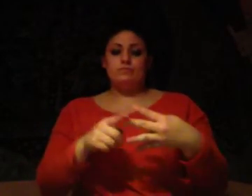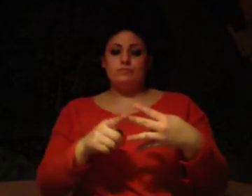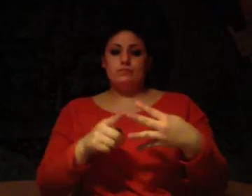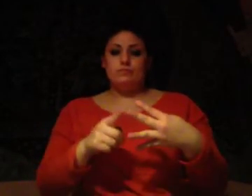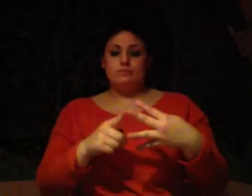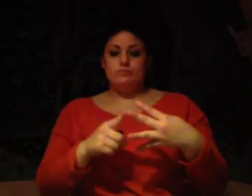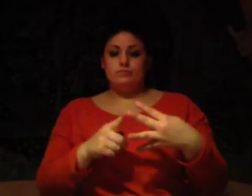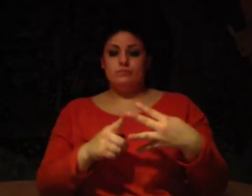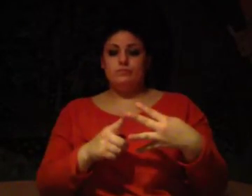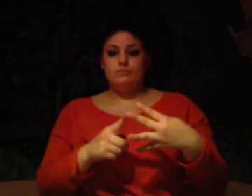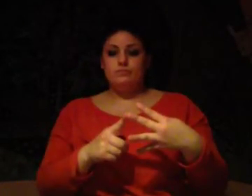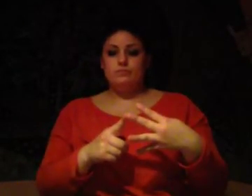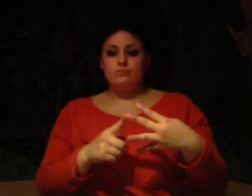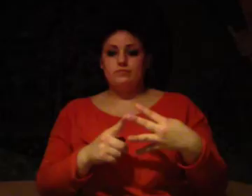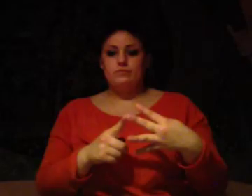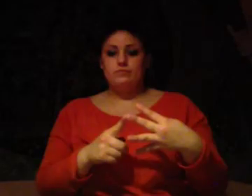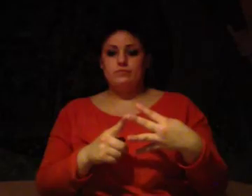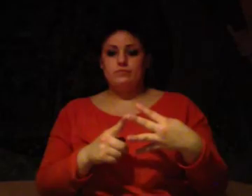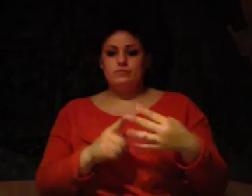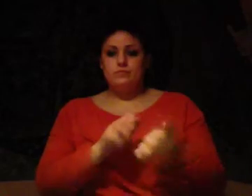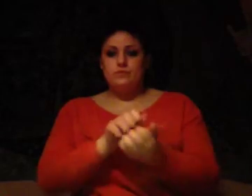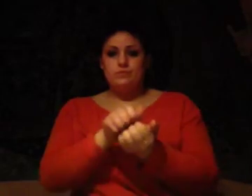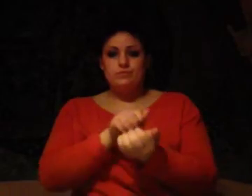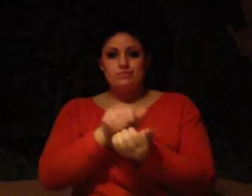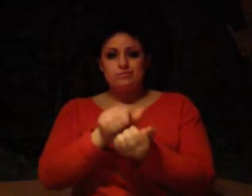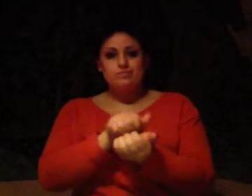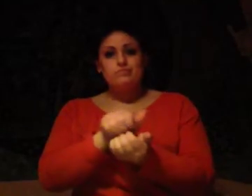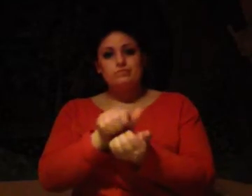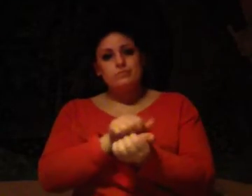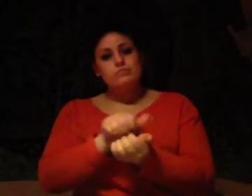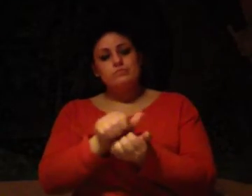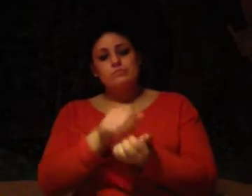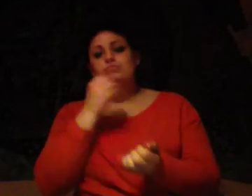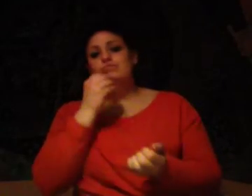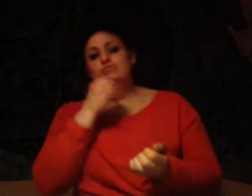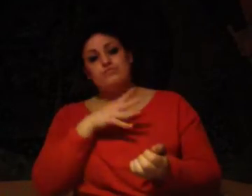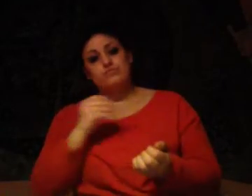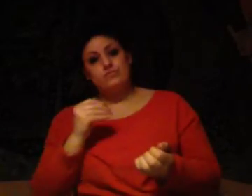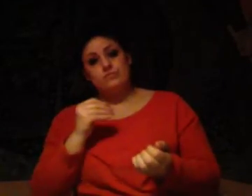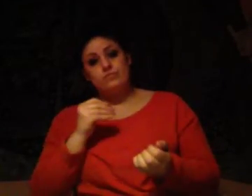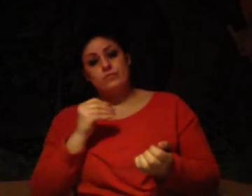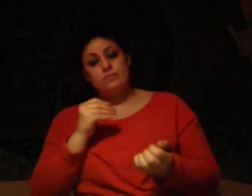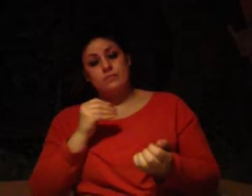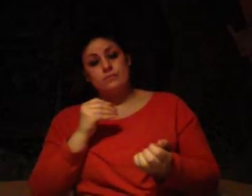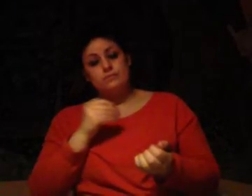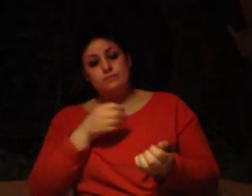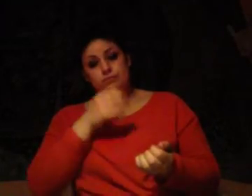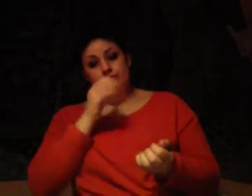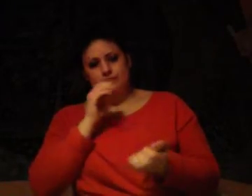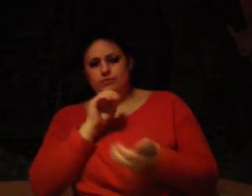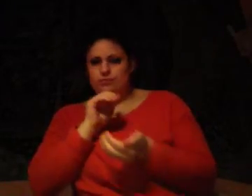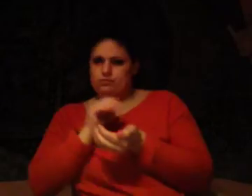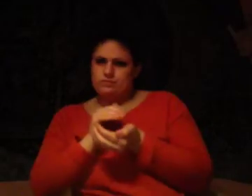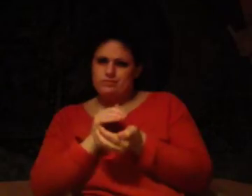designed to allow you to break down those food and beverages into smaller, more useful particles that are